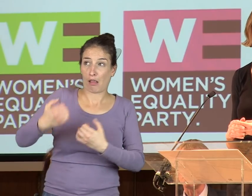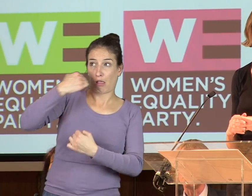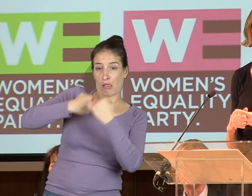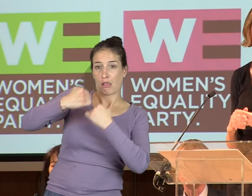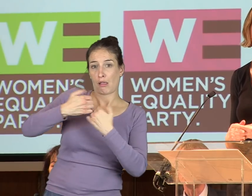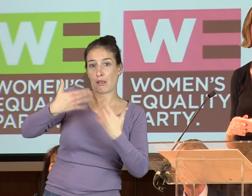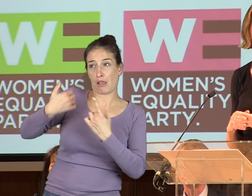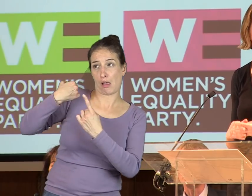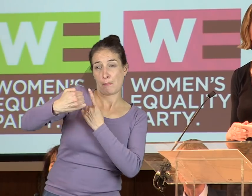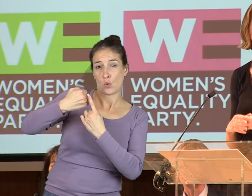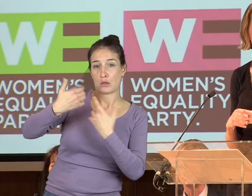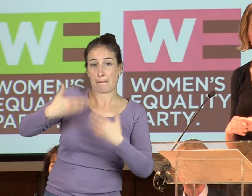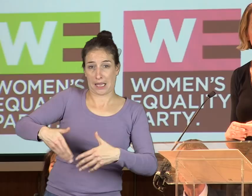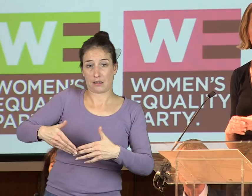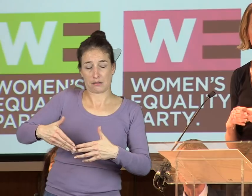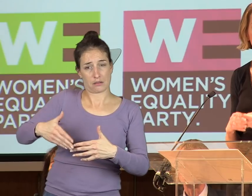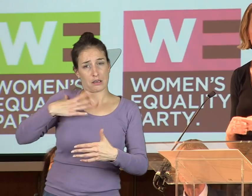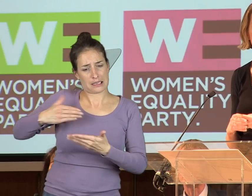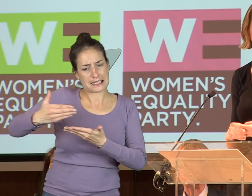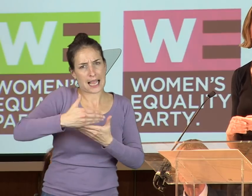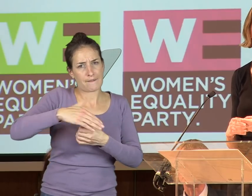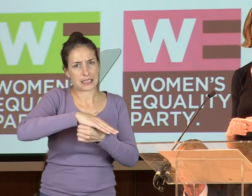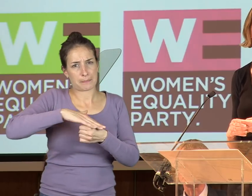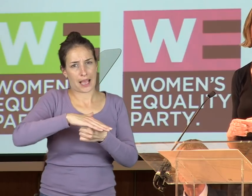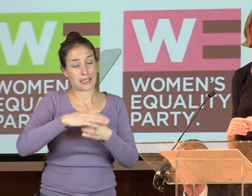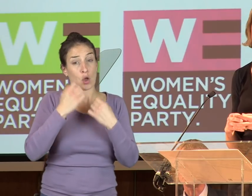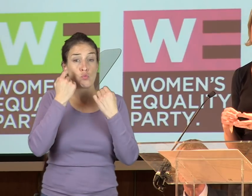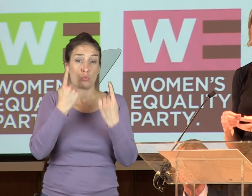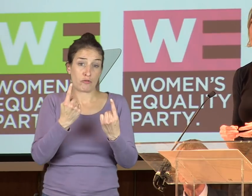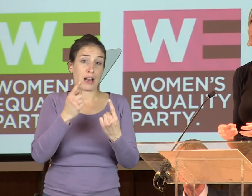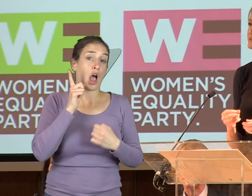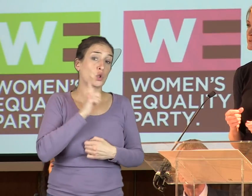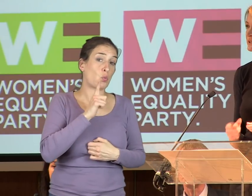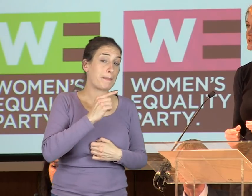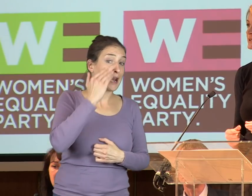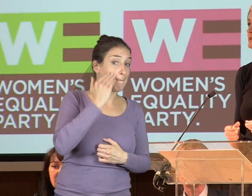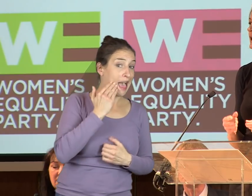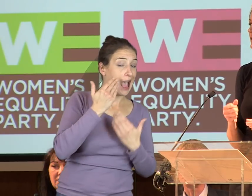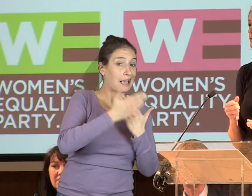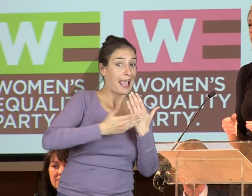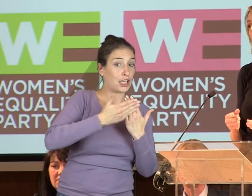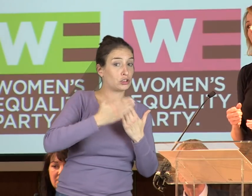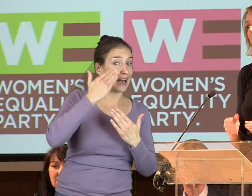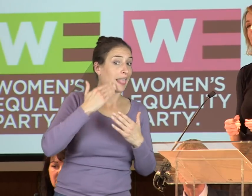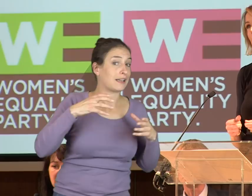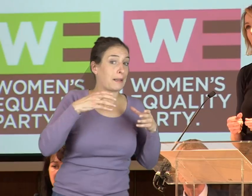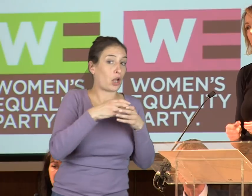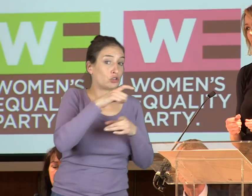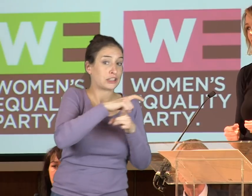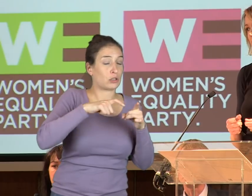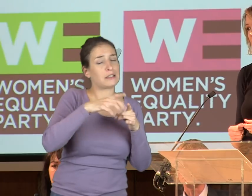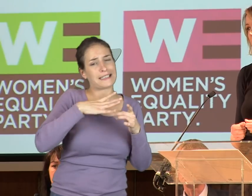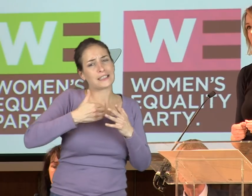specialist services for women from Black, Asian, and minority ethnic communities, for women with disabilities, and for women with